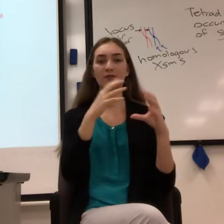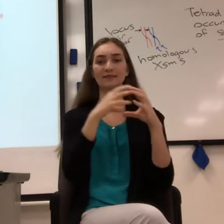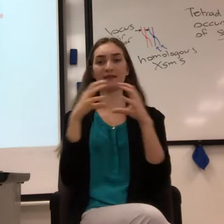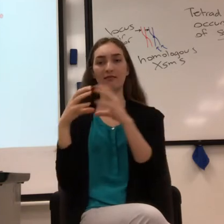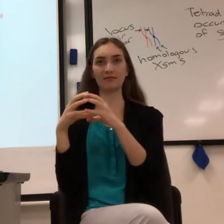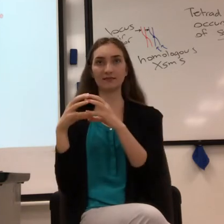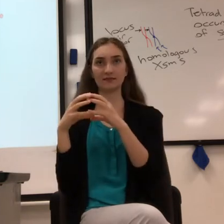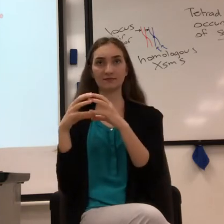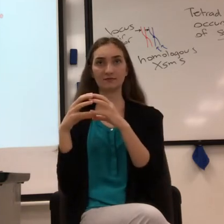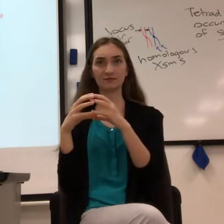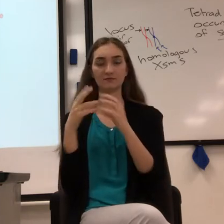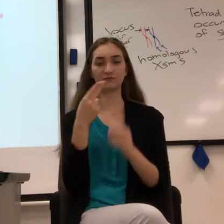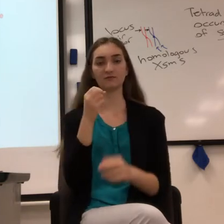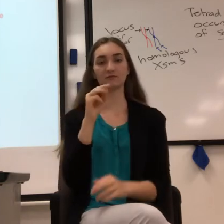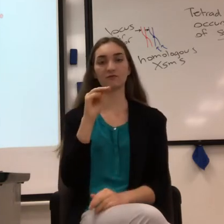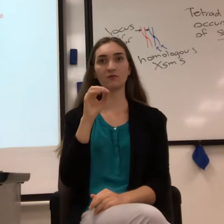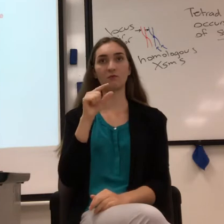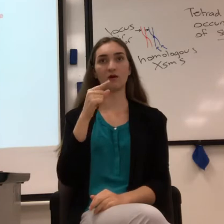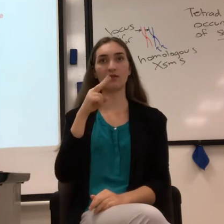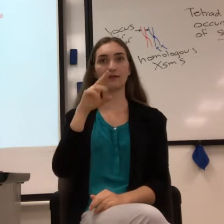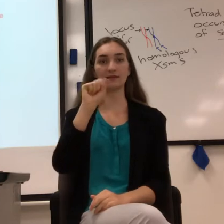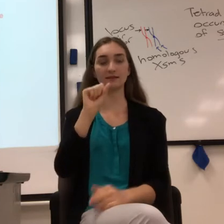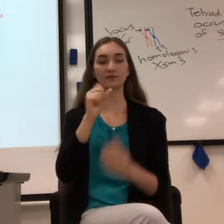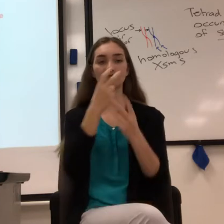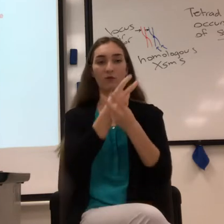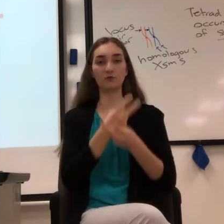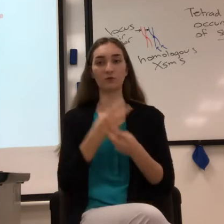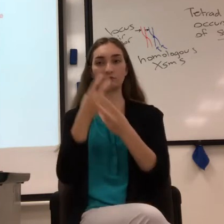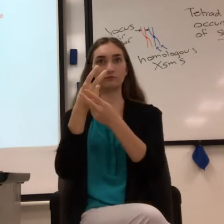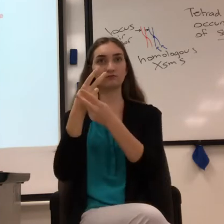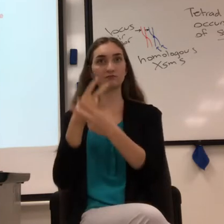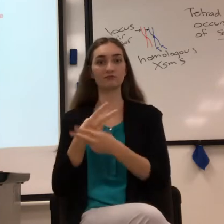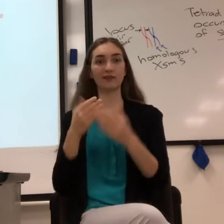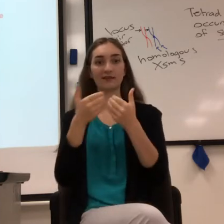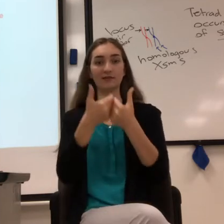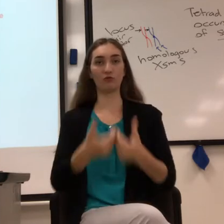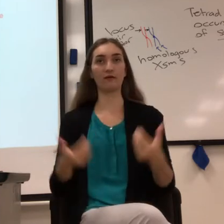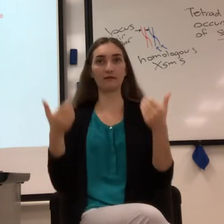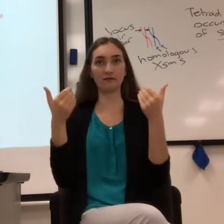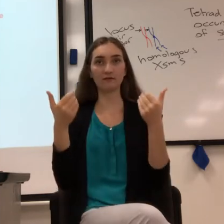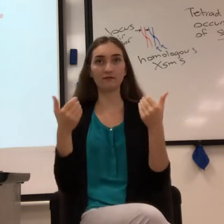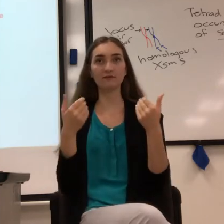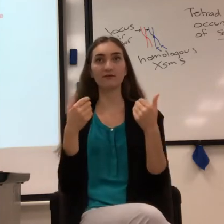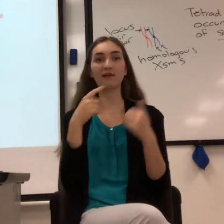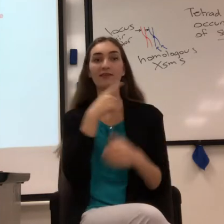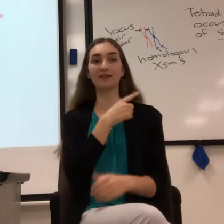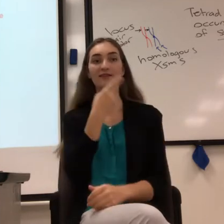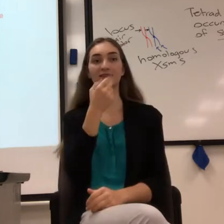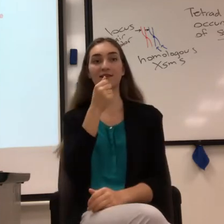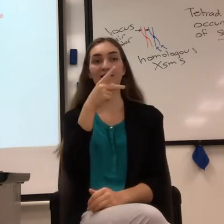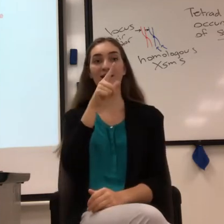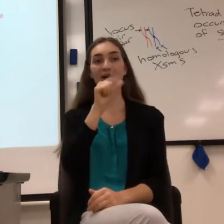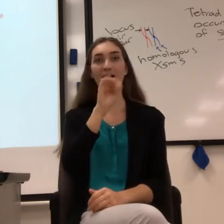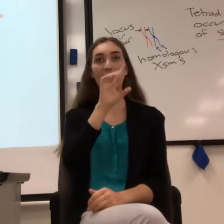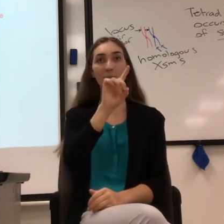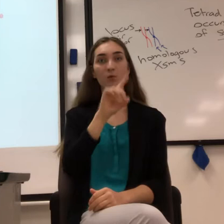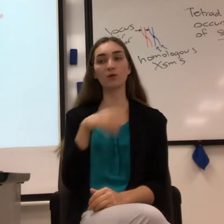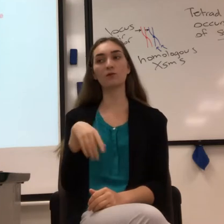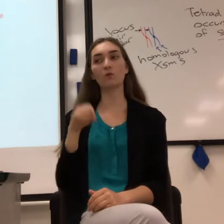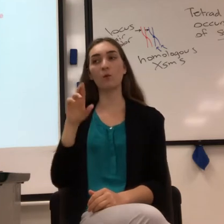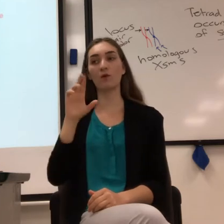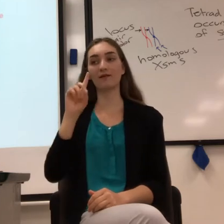separated the homologous chromosomes, is it haploid or diploid? It is haploid,